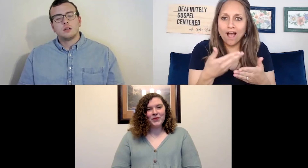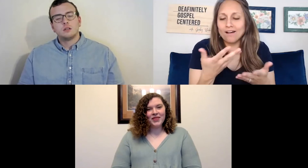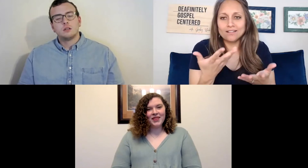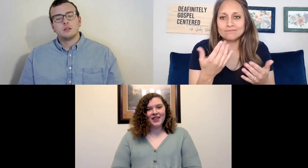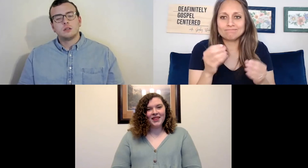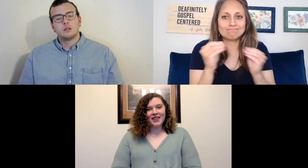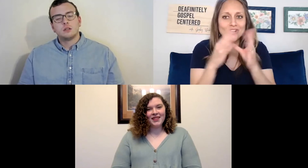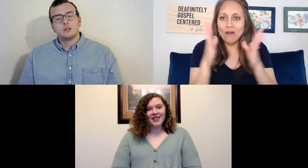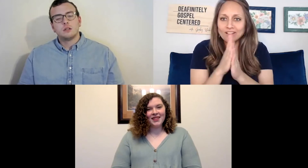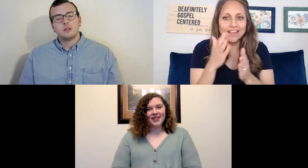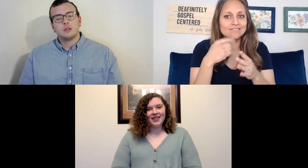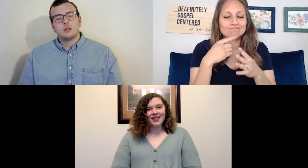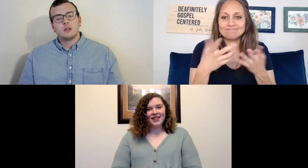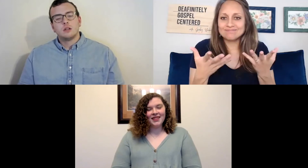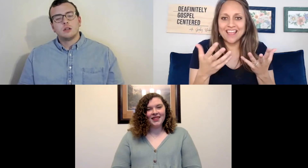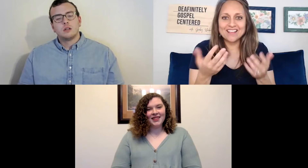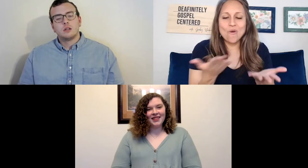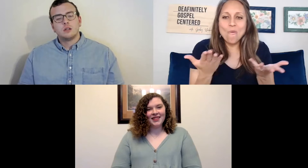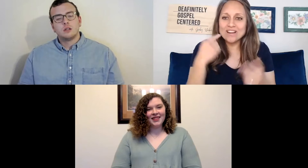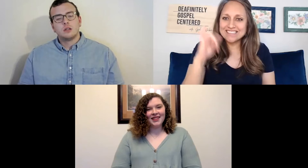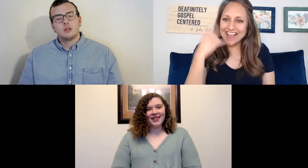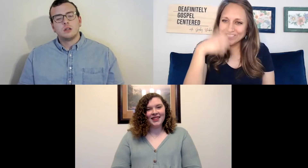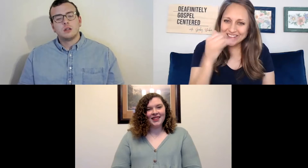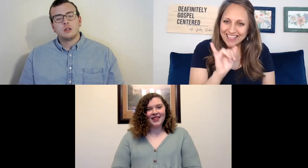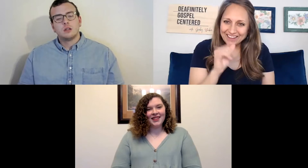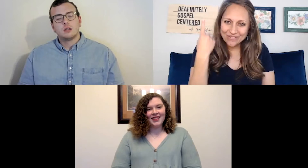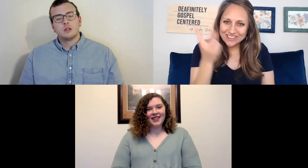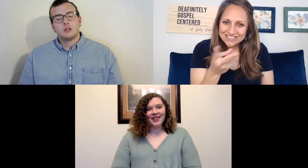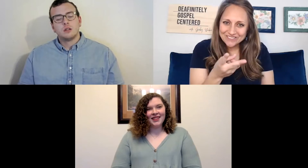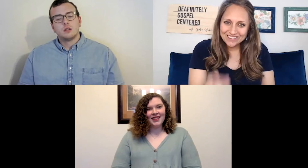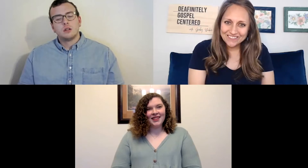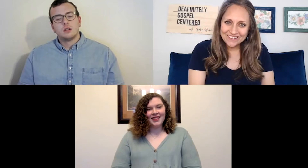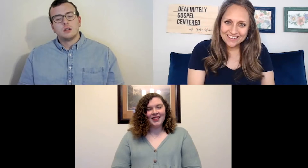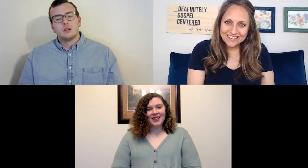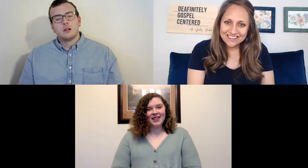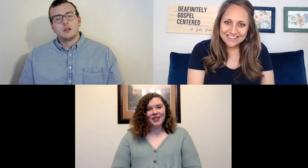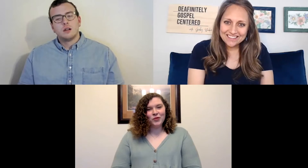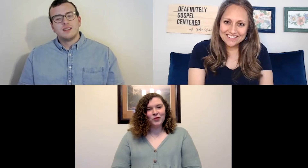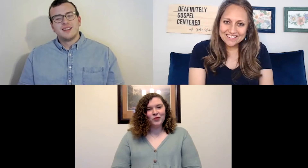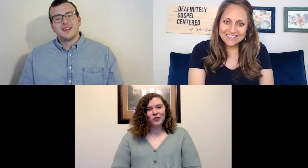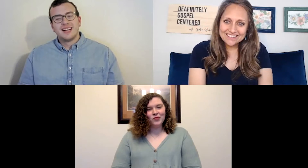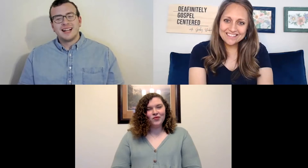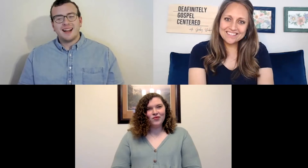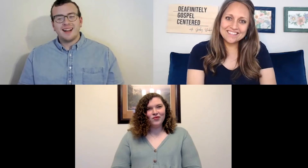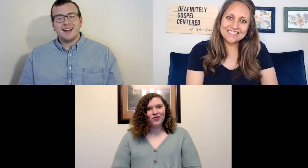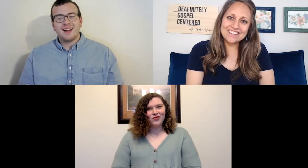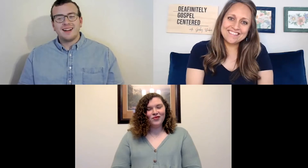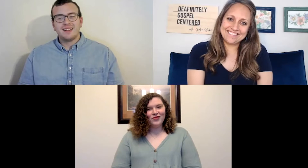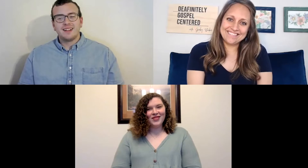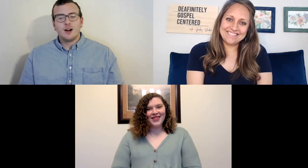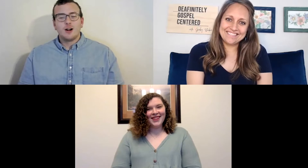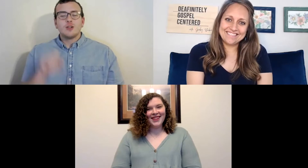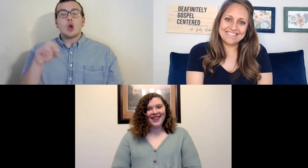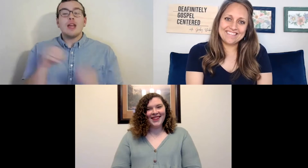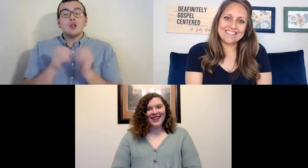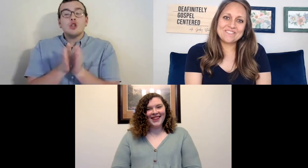How do you guys struggle through that, deal with conflict? I'm wondering what that looks like for you guys. So in